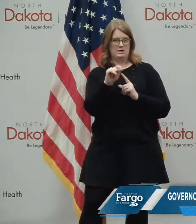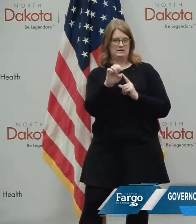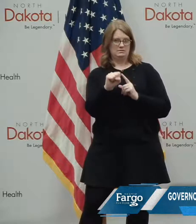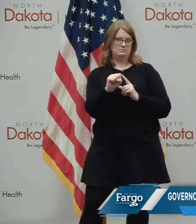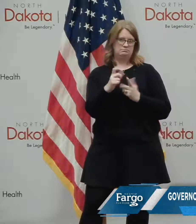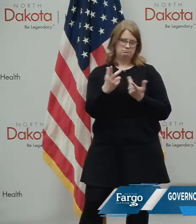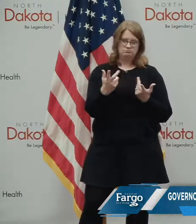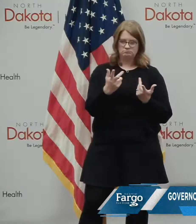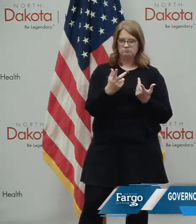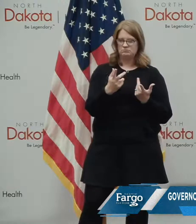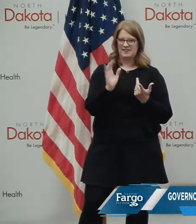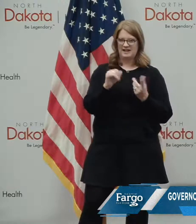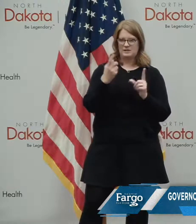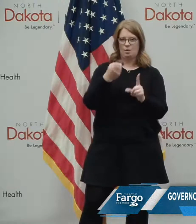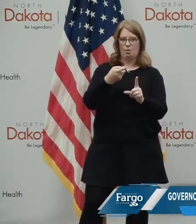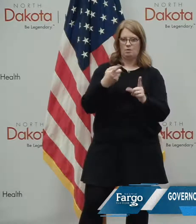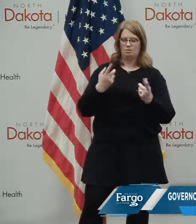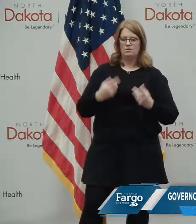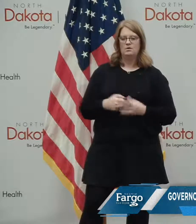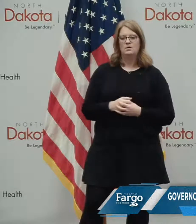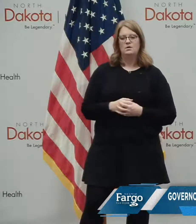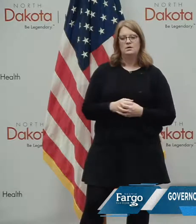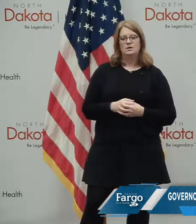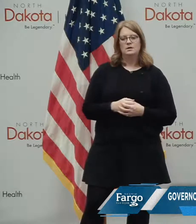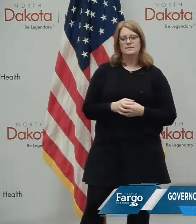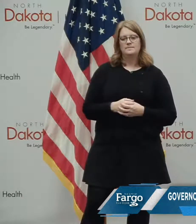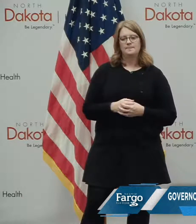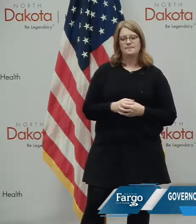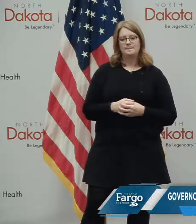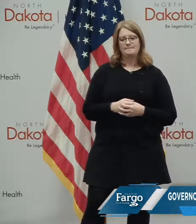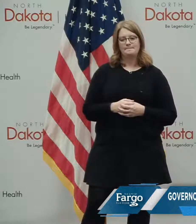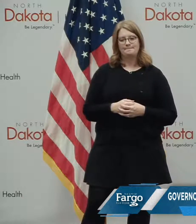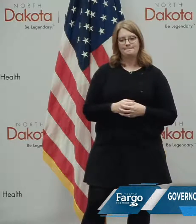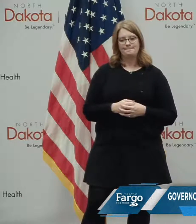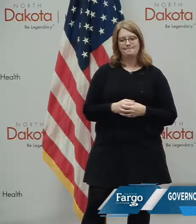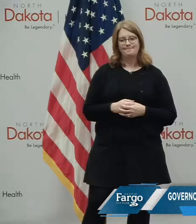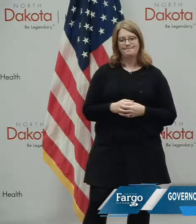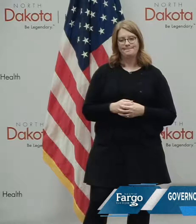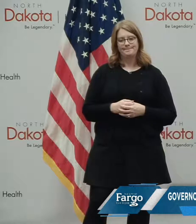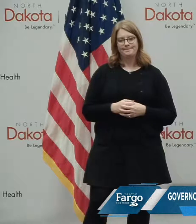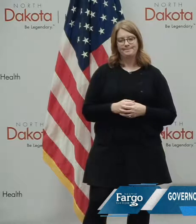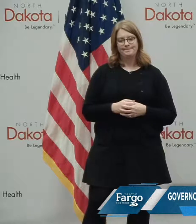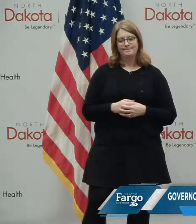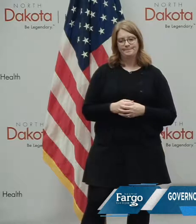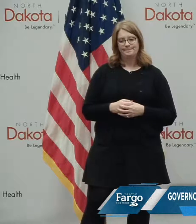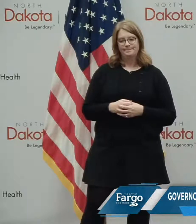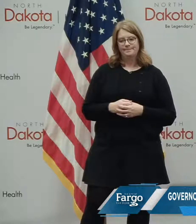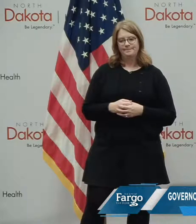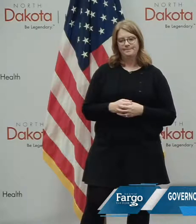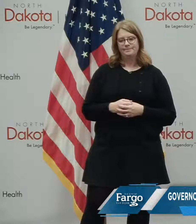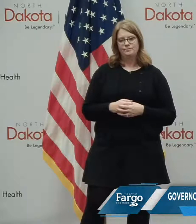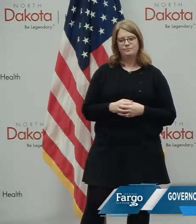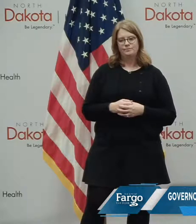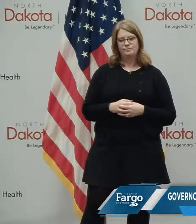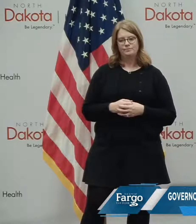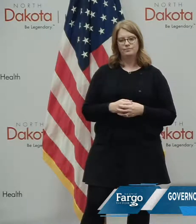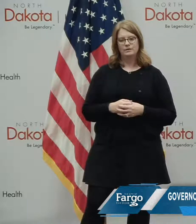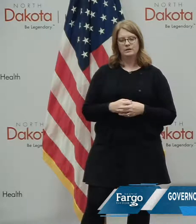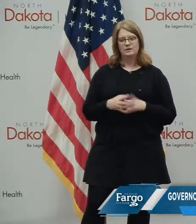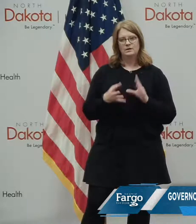the path we're pursuing. Another goal that we've had, or I should say before we go into another goal, but let's go into the numbers for